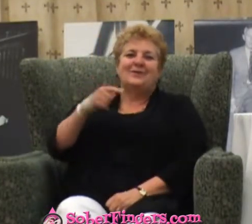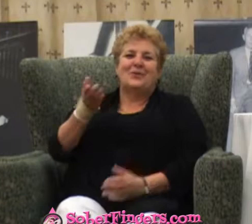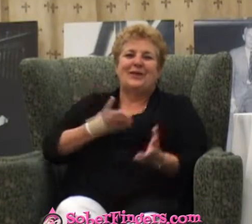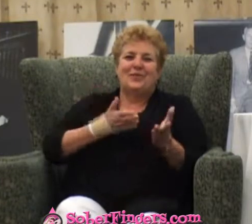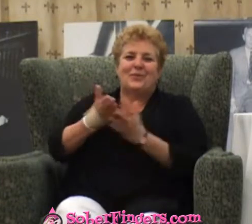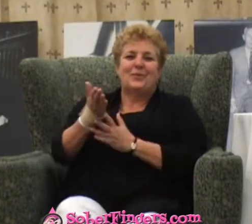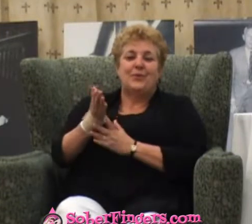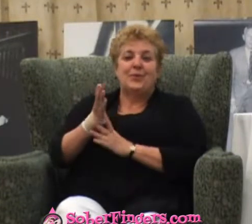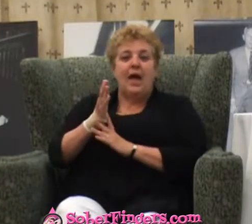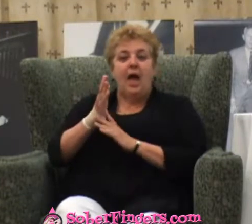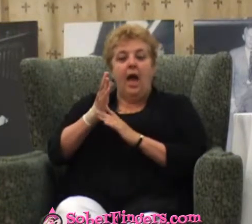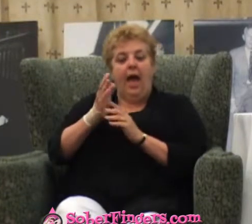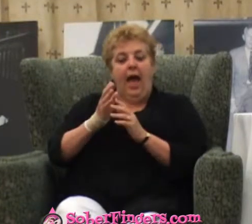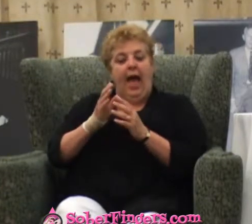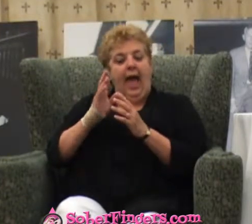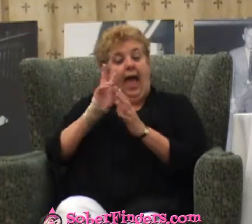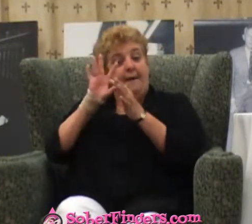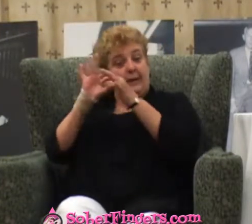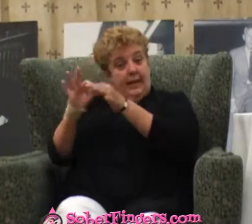practice that I become spiritually fit.